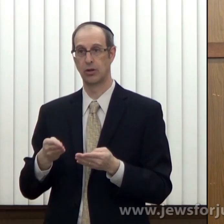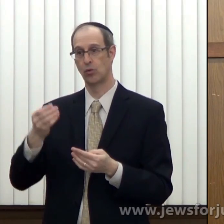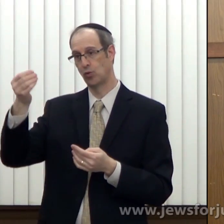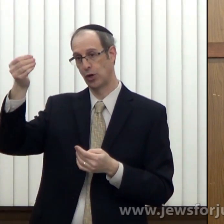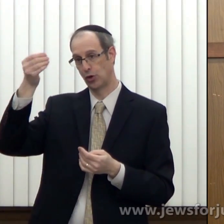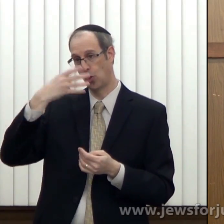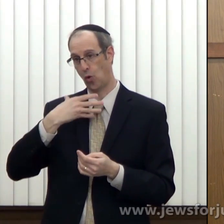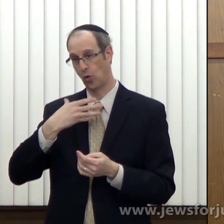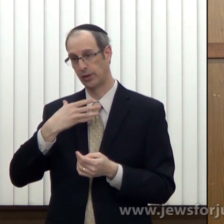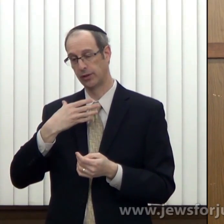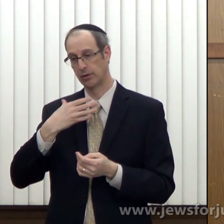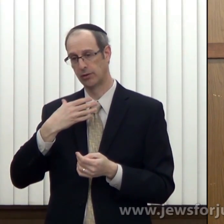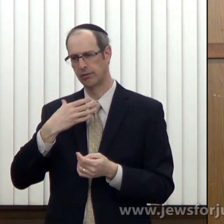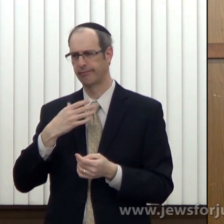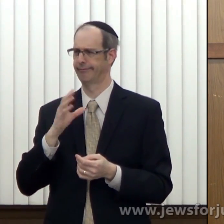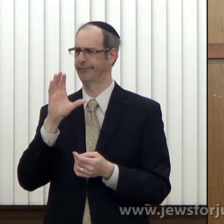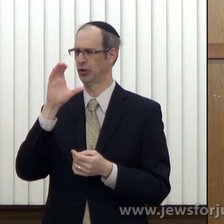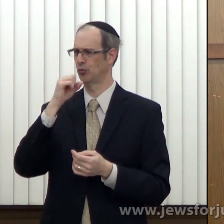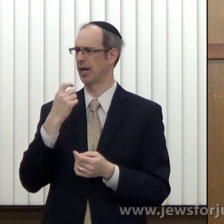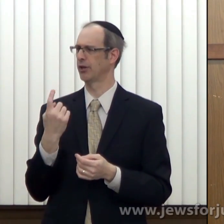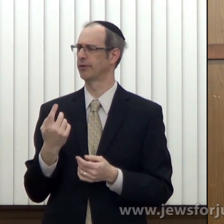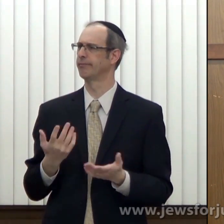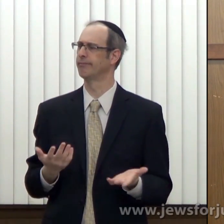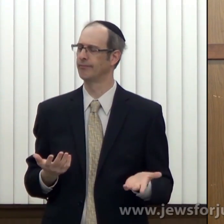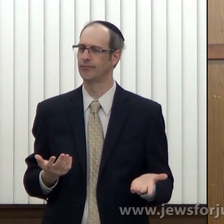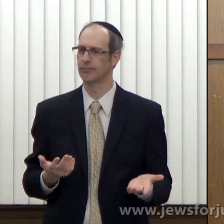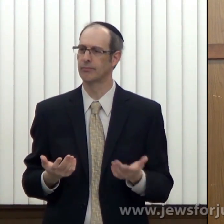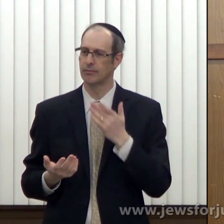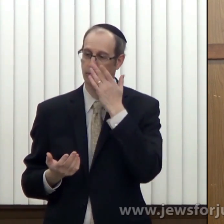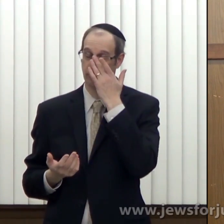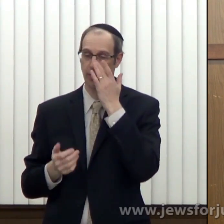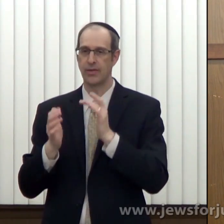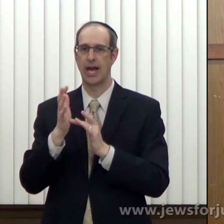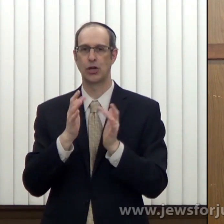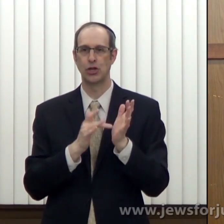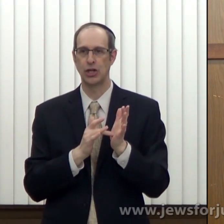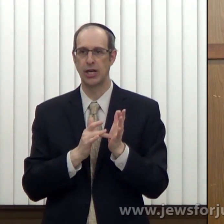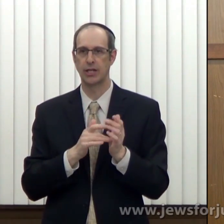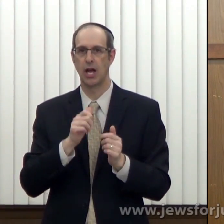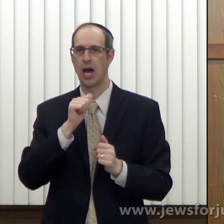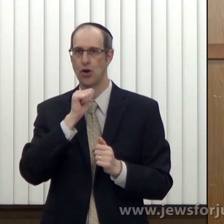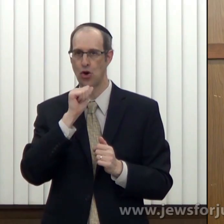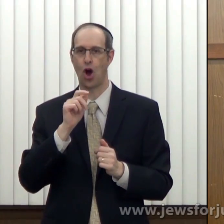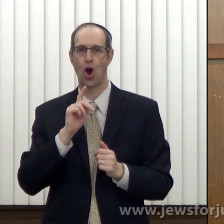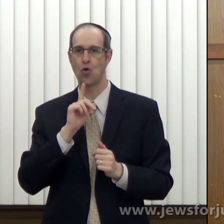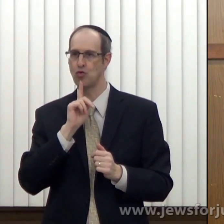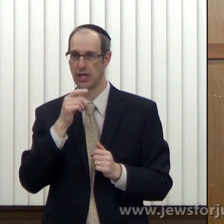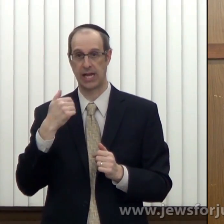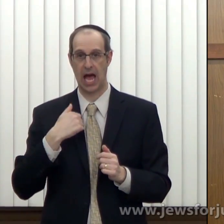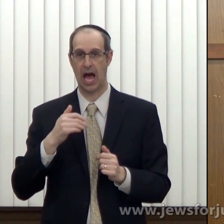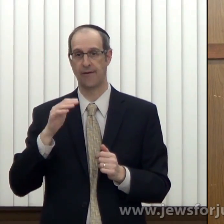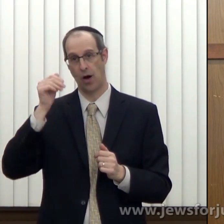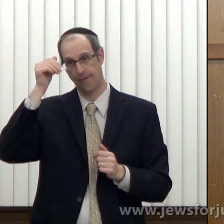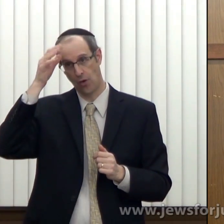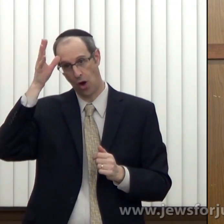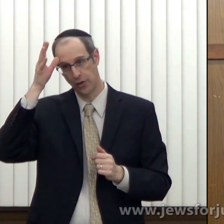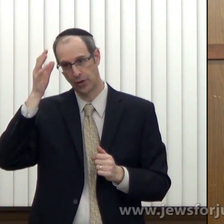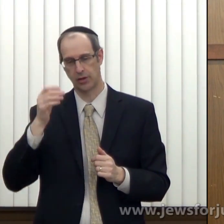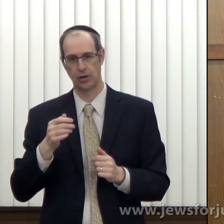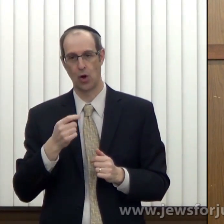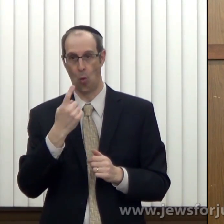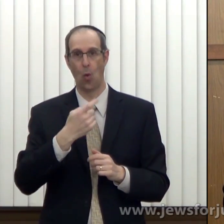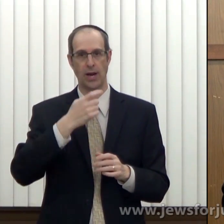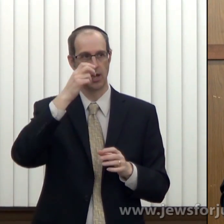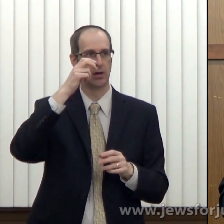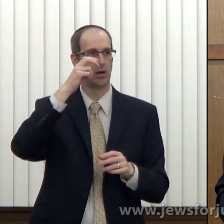told something very strange. We're told that Jesus didn't really have a father. One of the